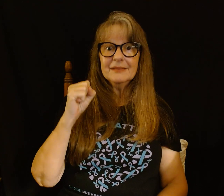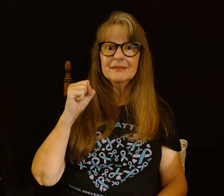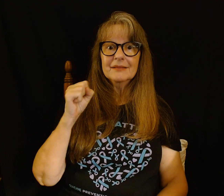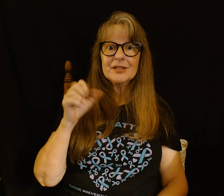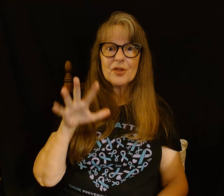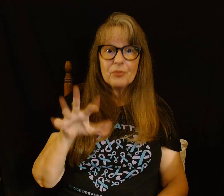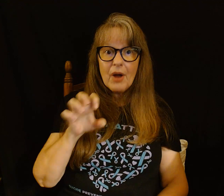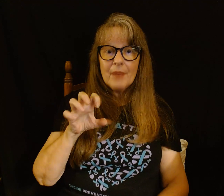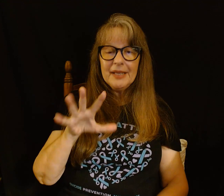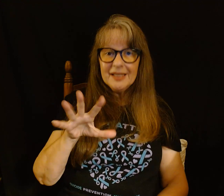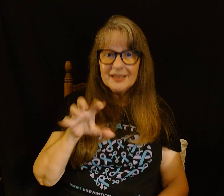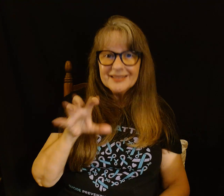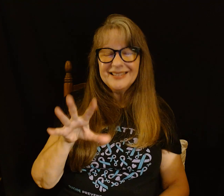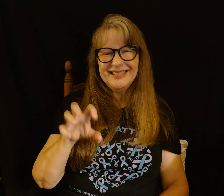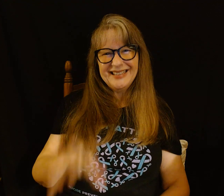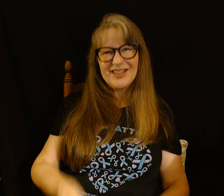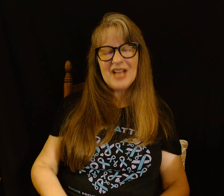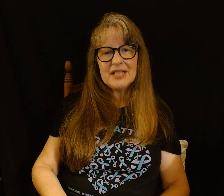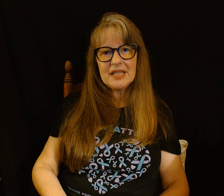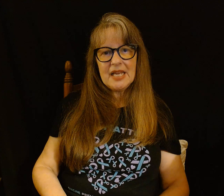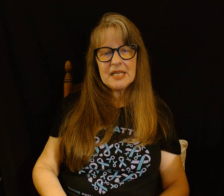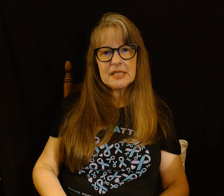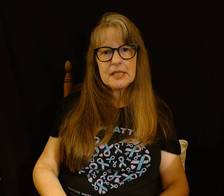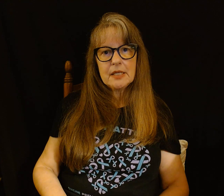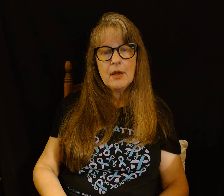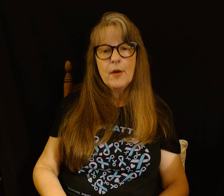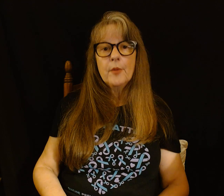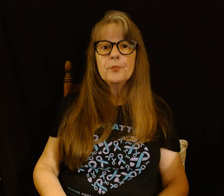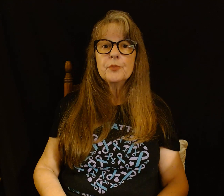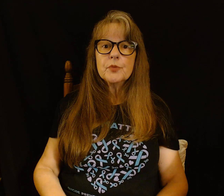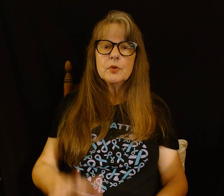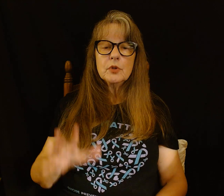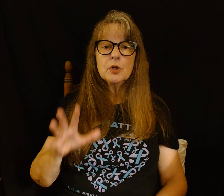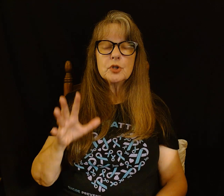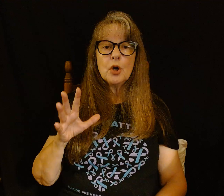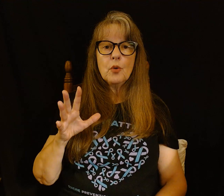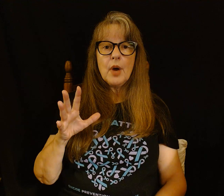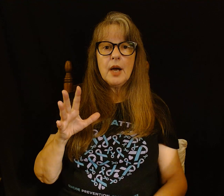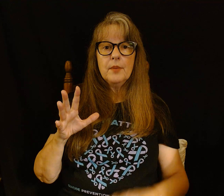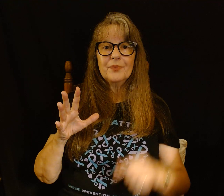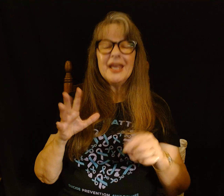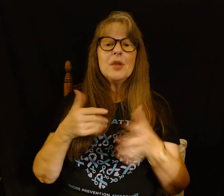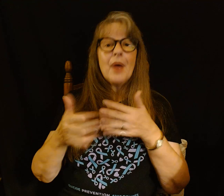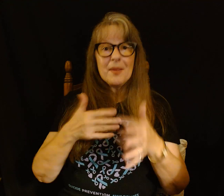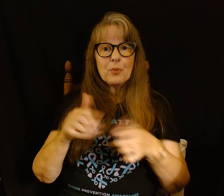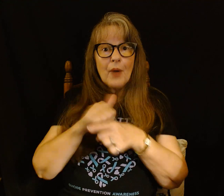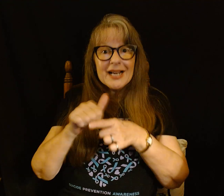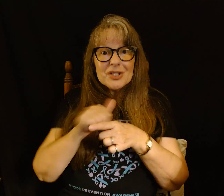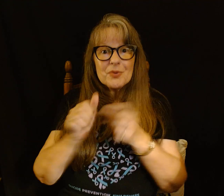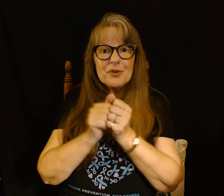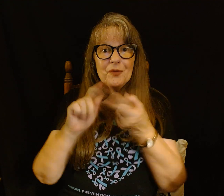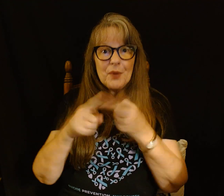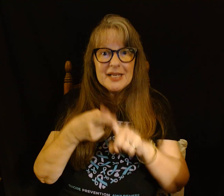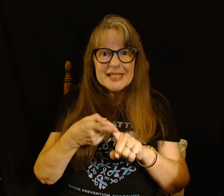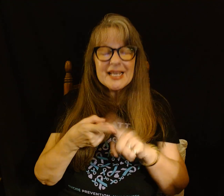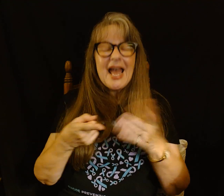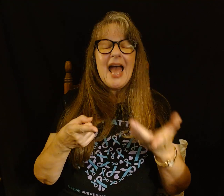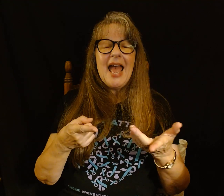Is it throbbing? Those kinds of things. So anyway, practice with your friends,